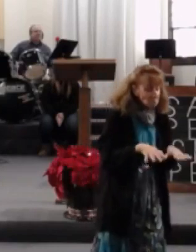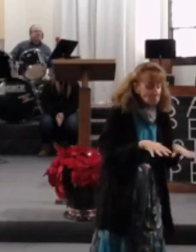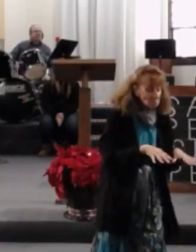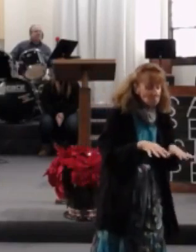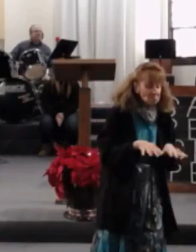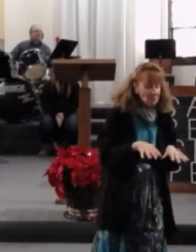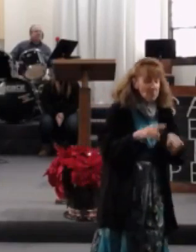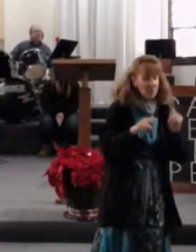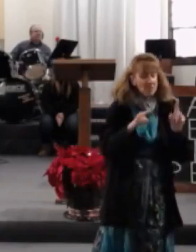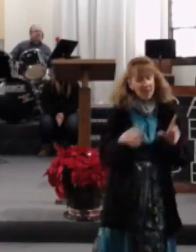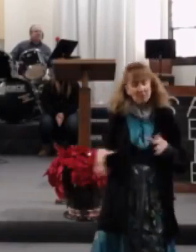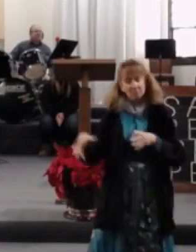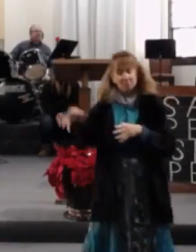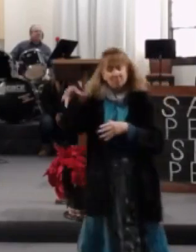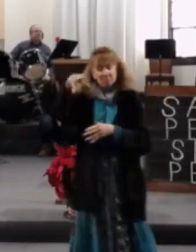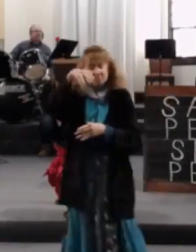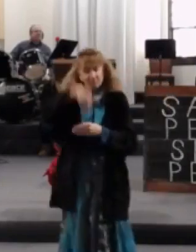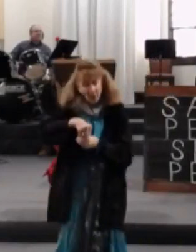before it's too late.